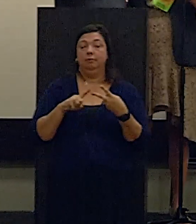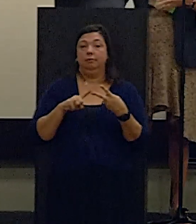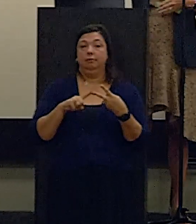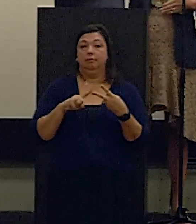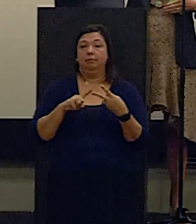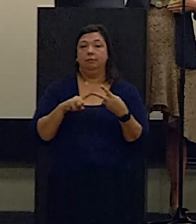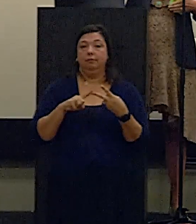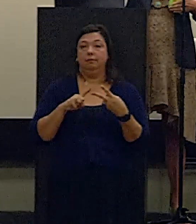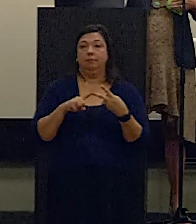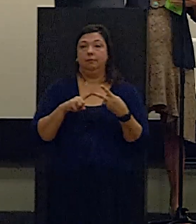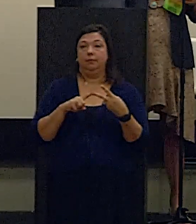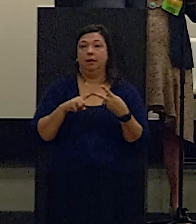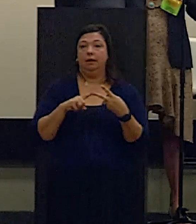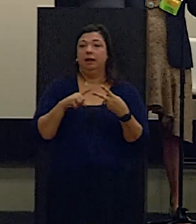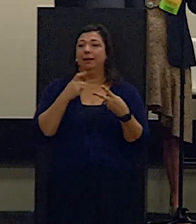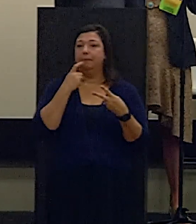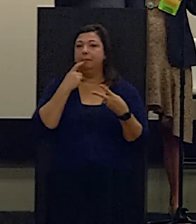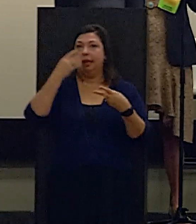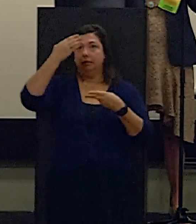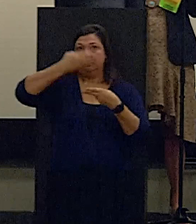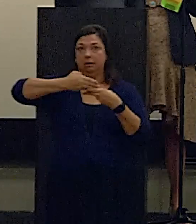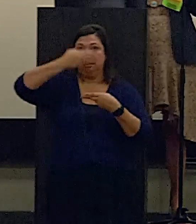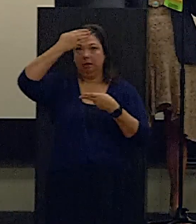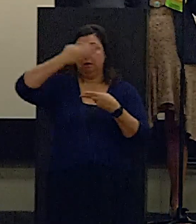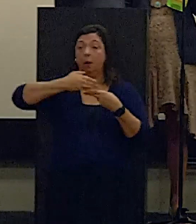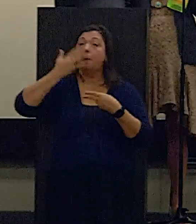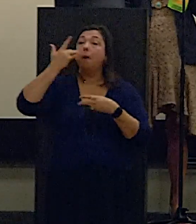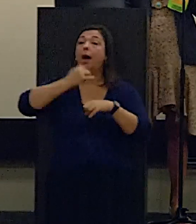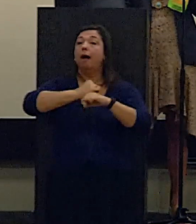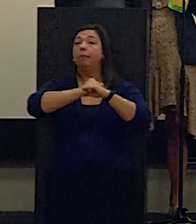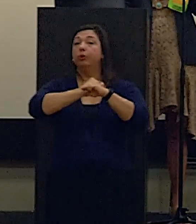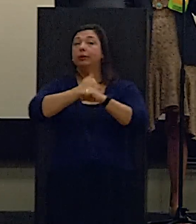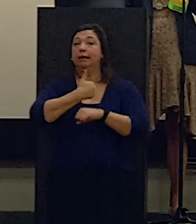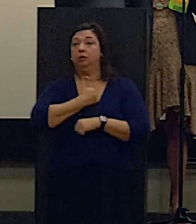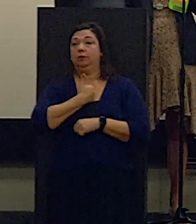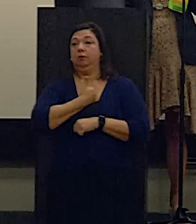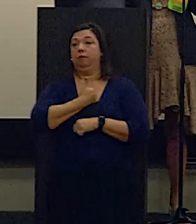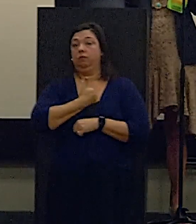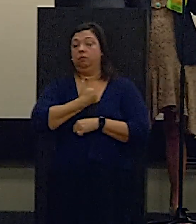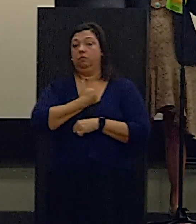we're got plexis up because we're trying to protect ourselves,